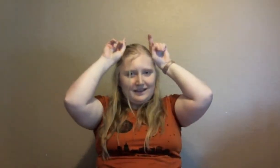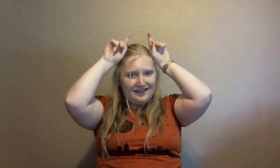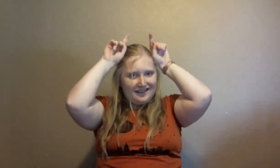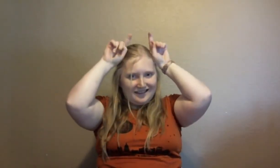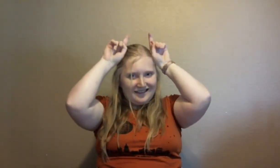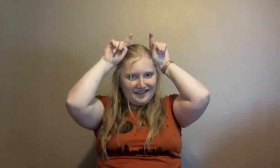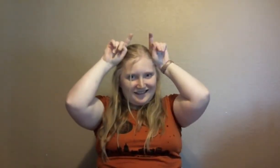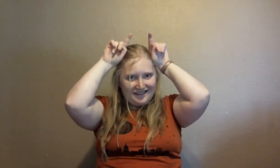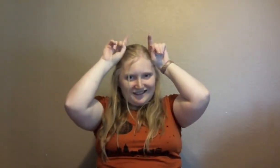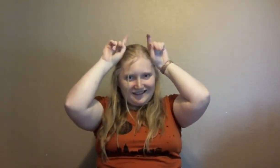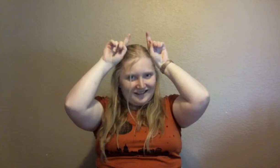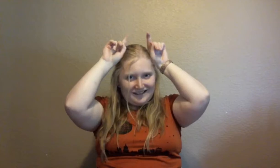aliens,